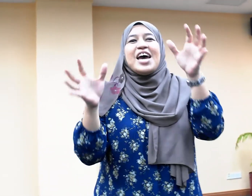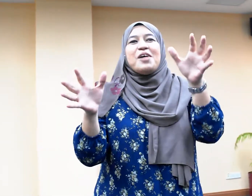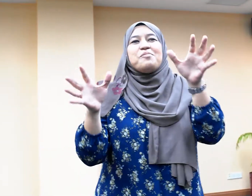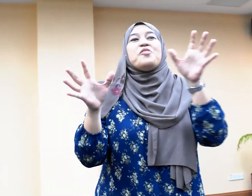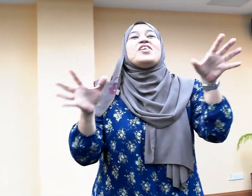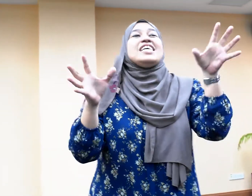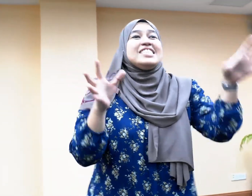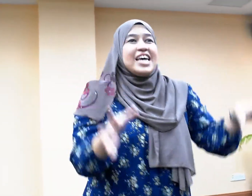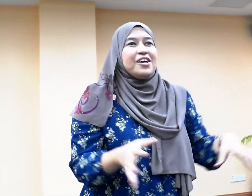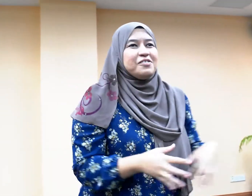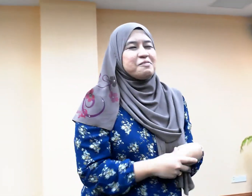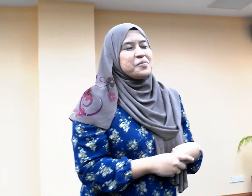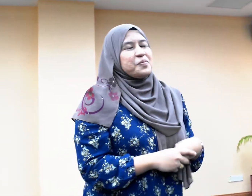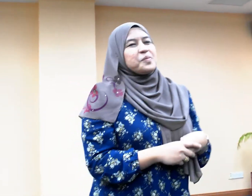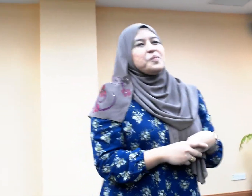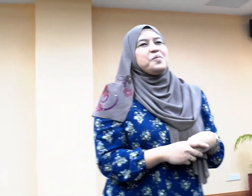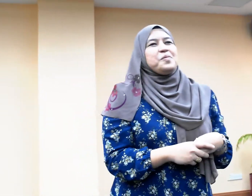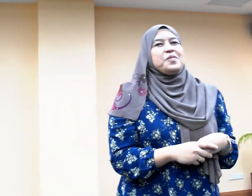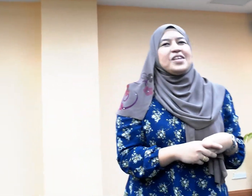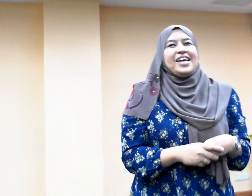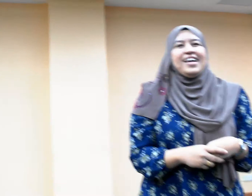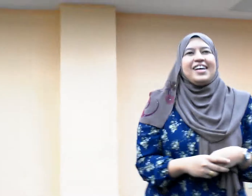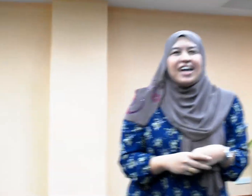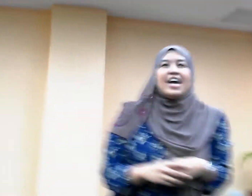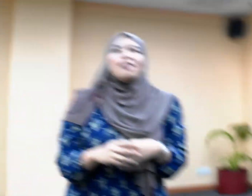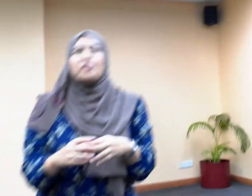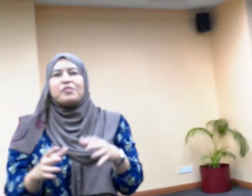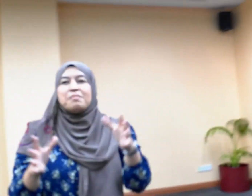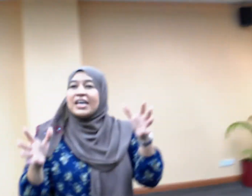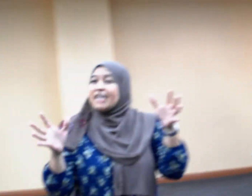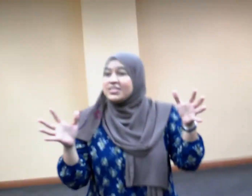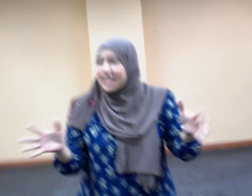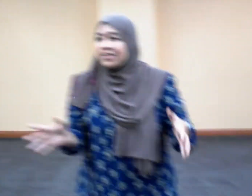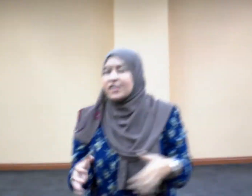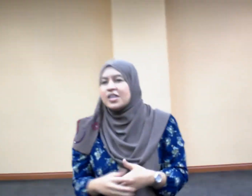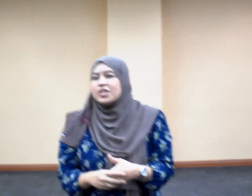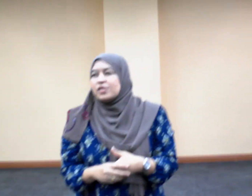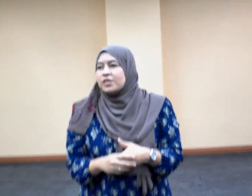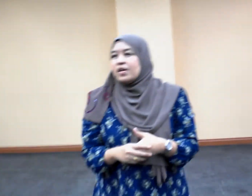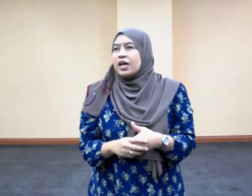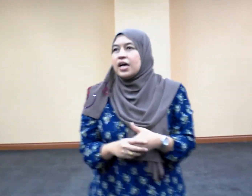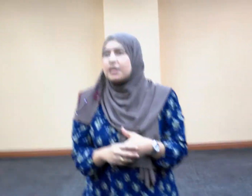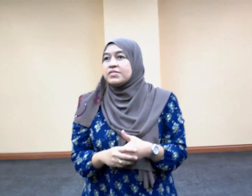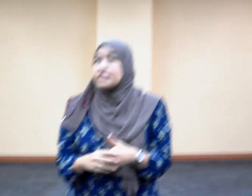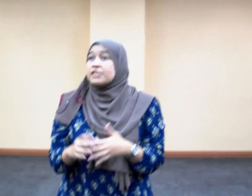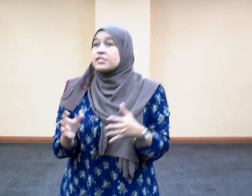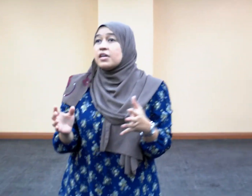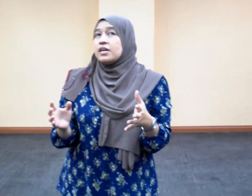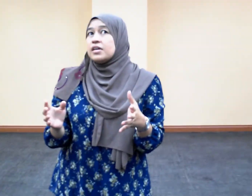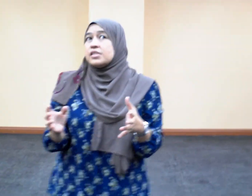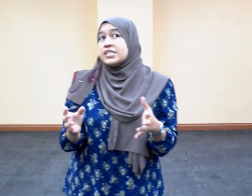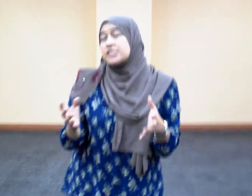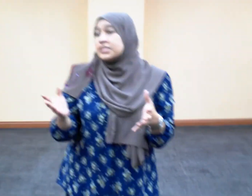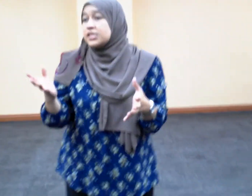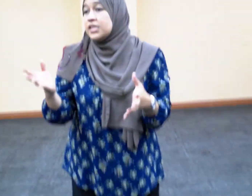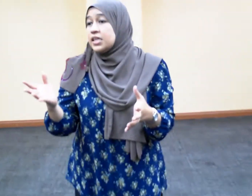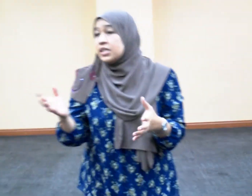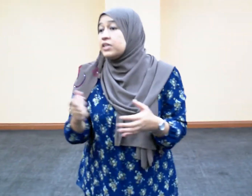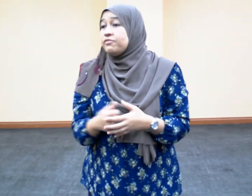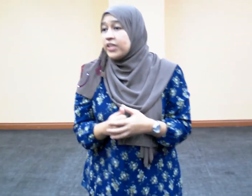Moving by themselves Moving by themselves What time is that? 6... 6.30 in the evening so